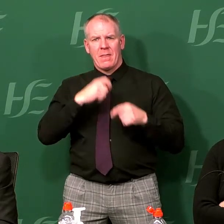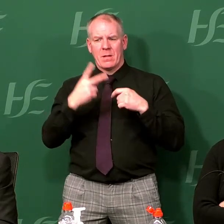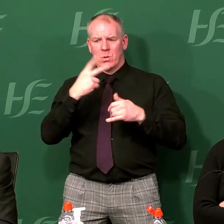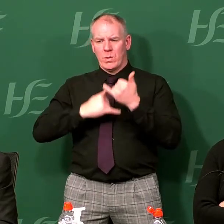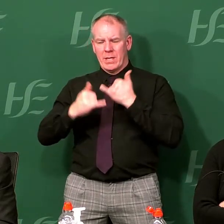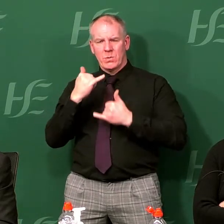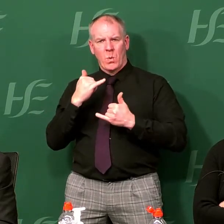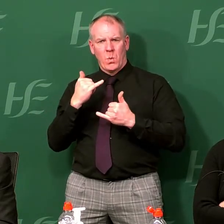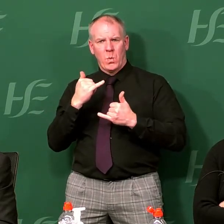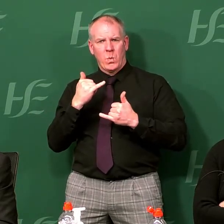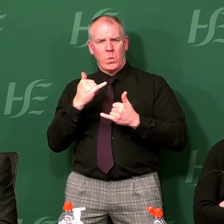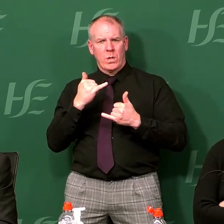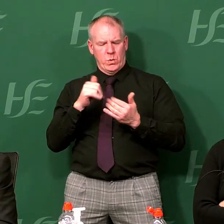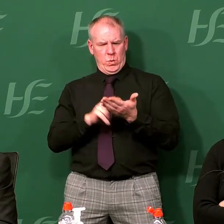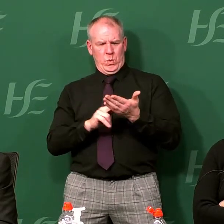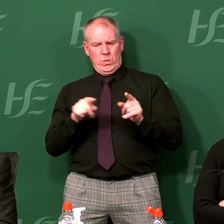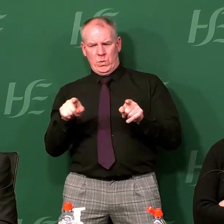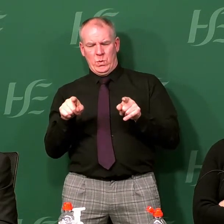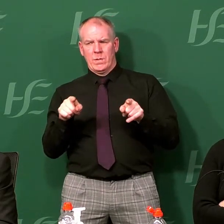ago. There